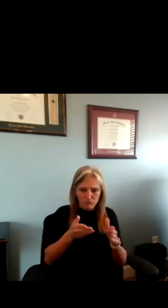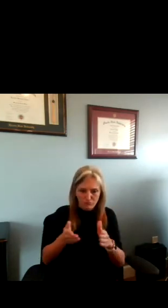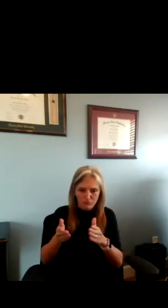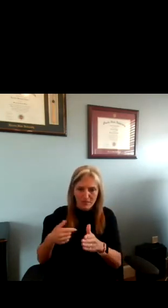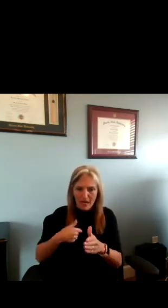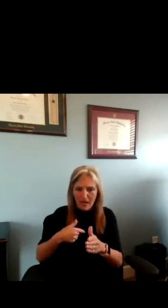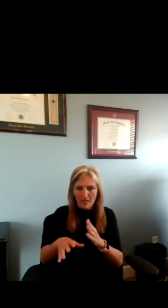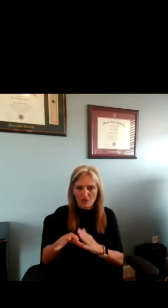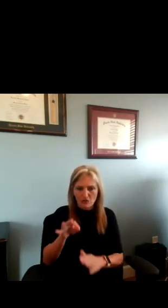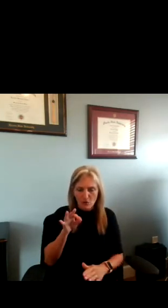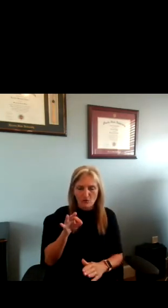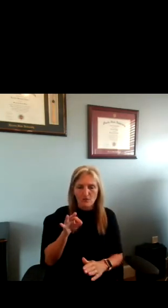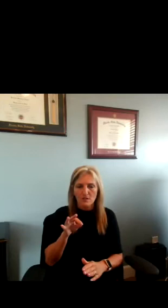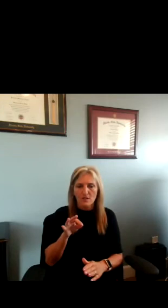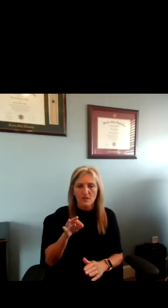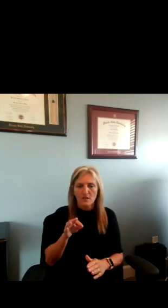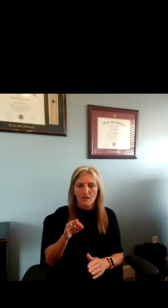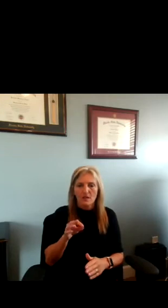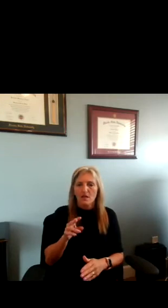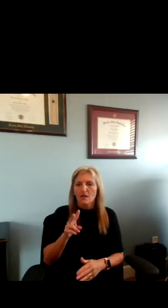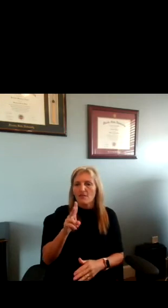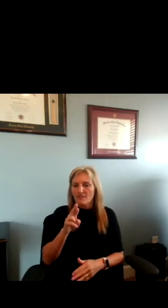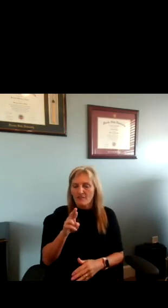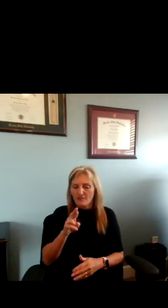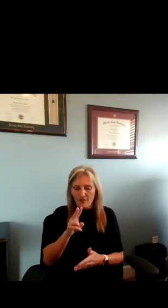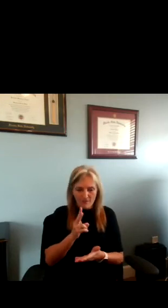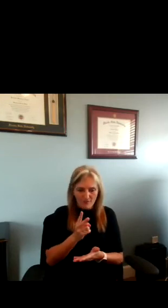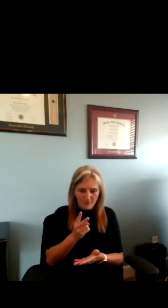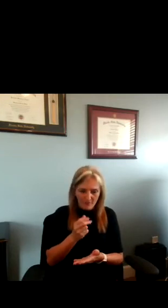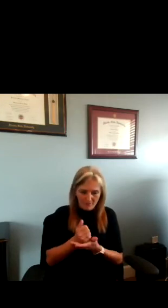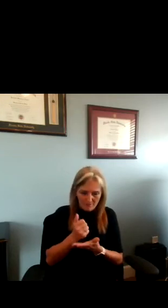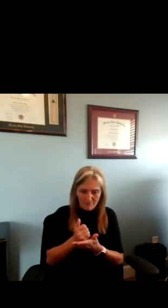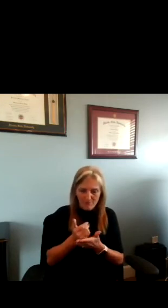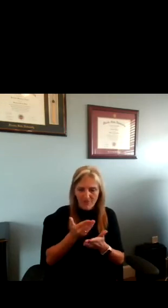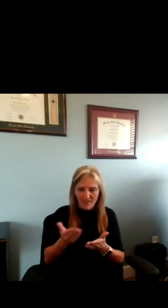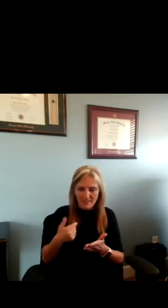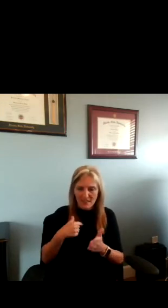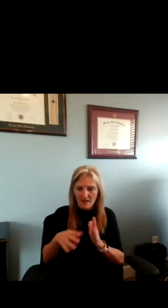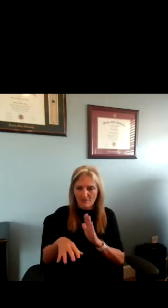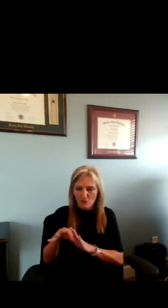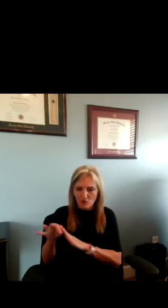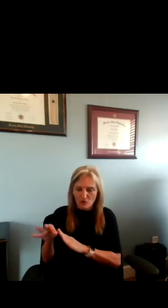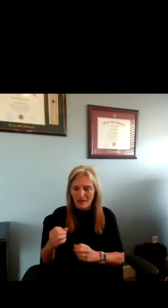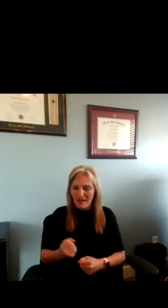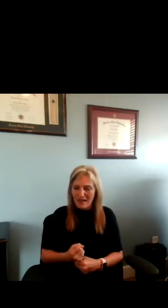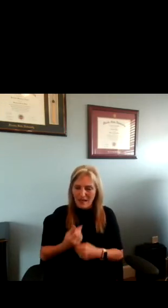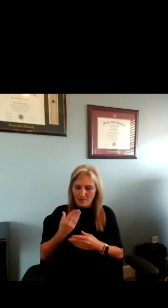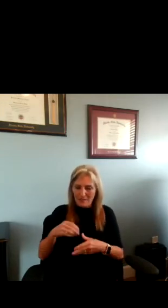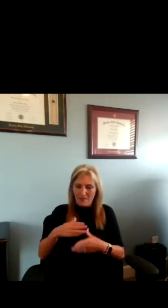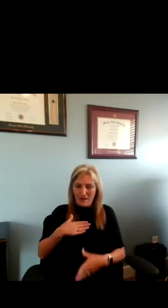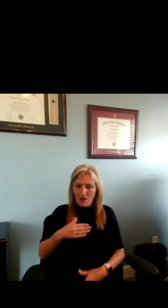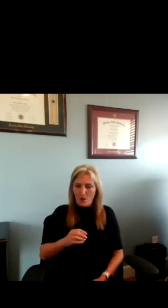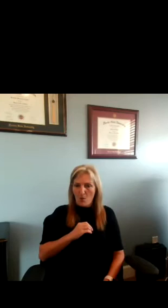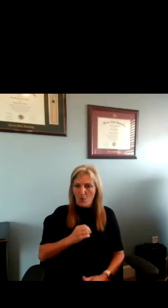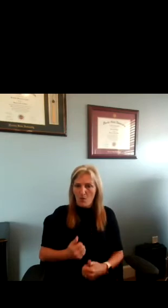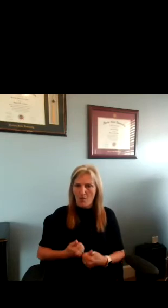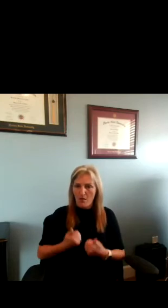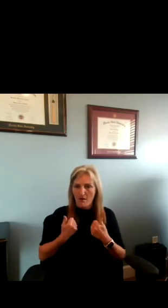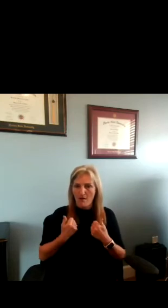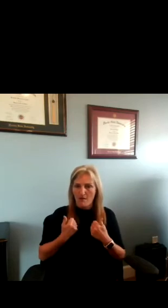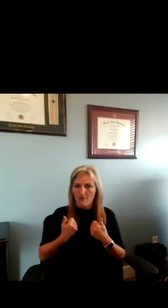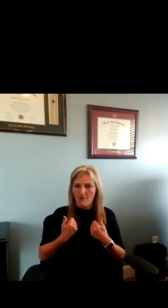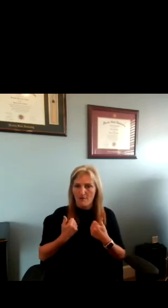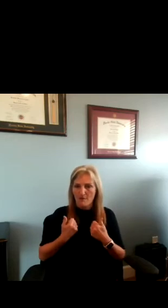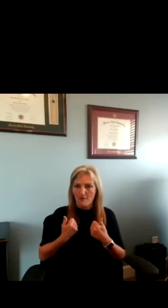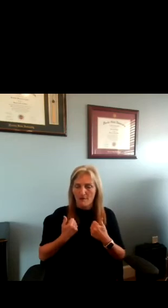chosen, the vocational pathways that I've chosen through the aspirations in my own life have been